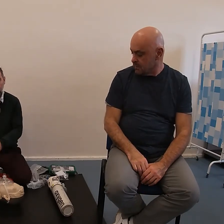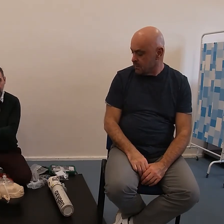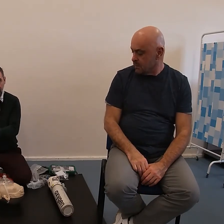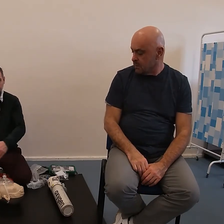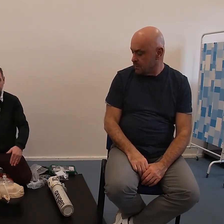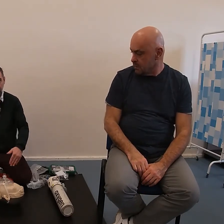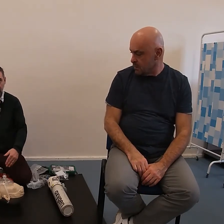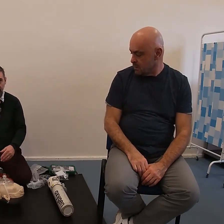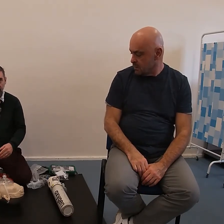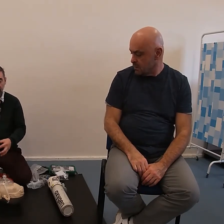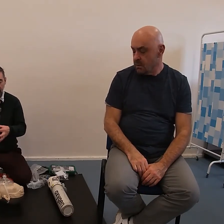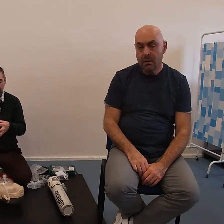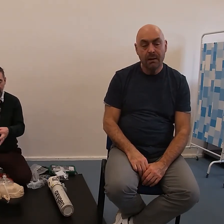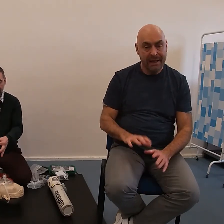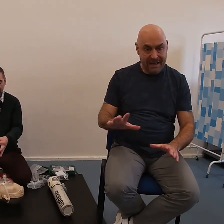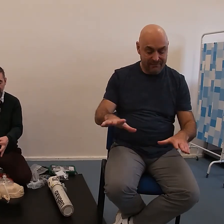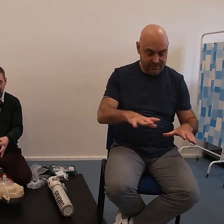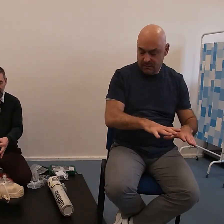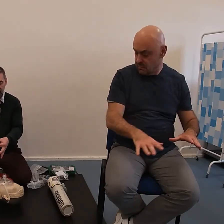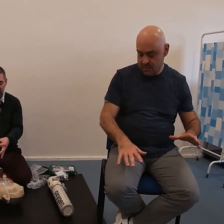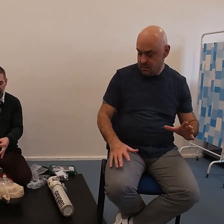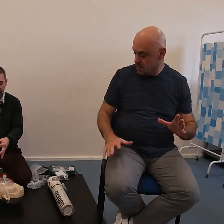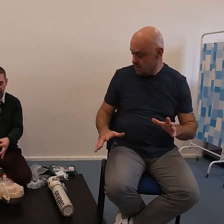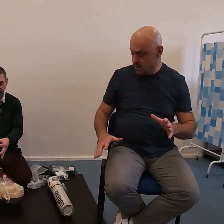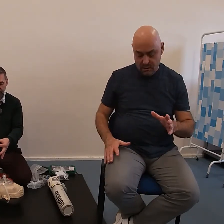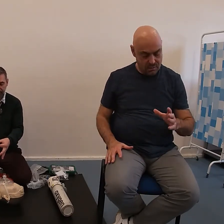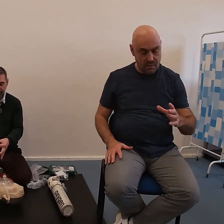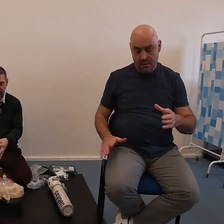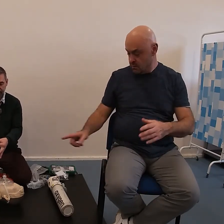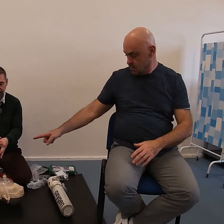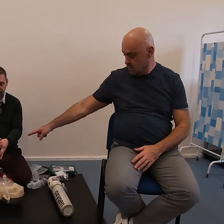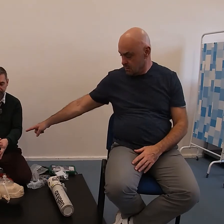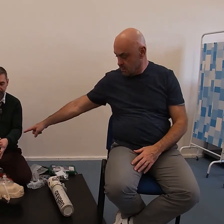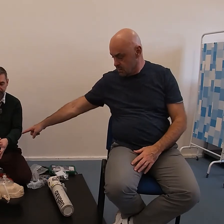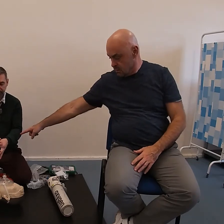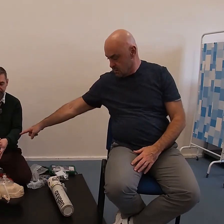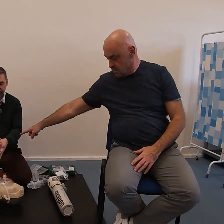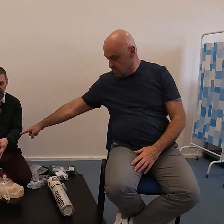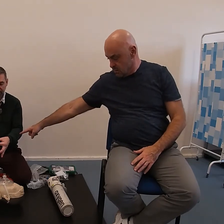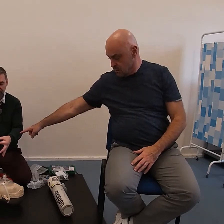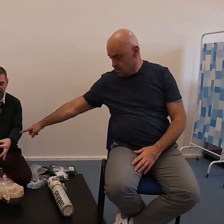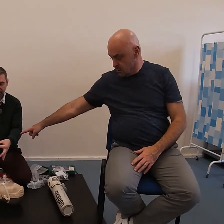Now, to work from the side, make your hand into this shape.